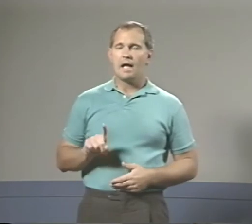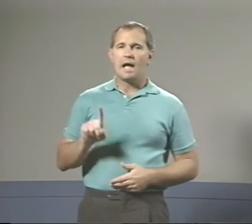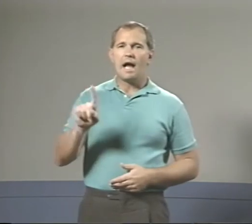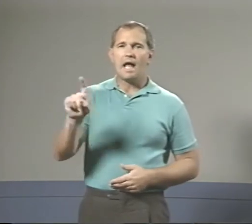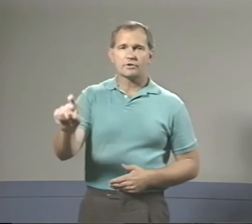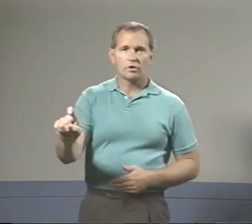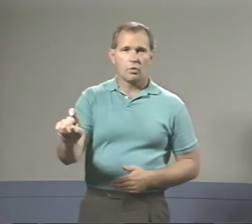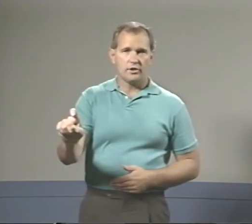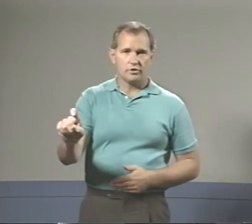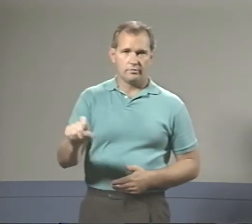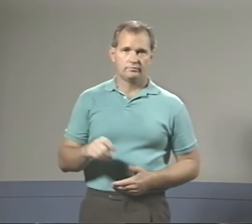Ask a question.